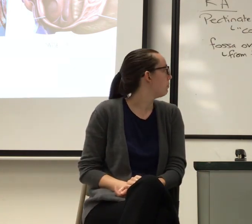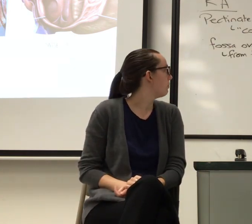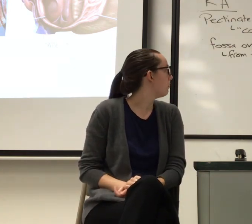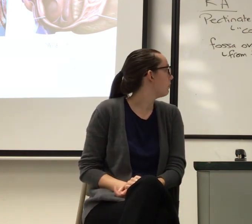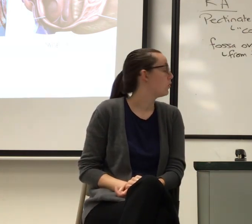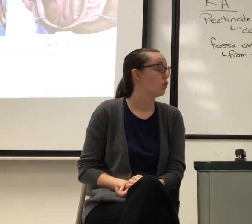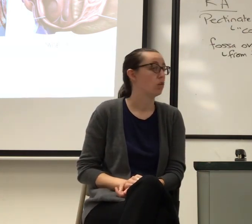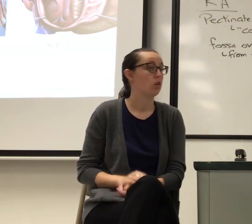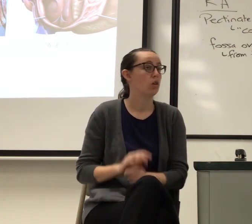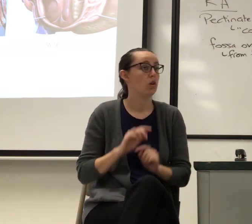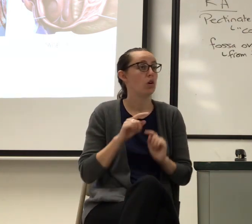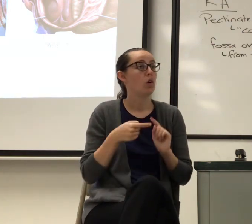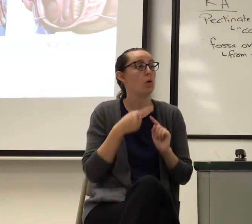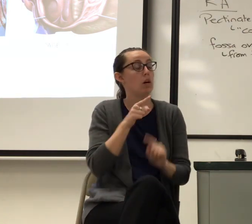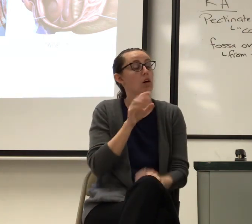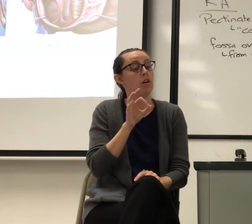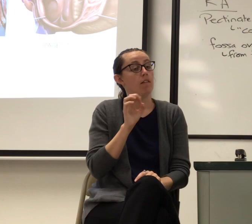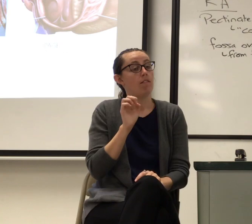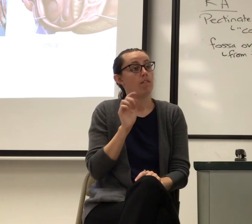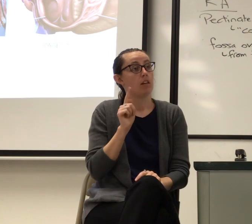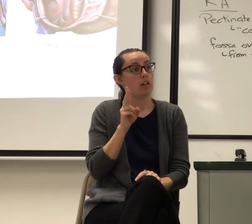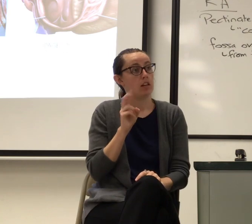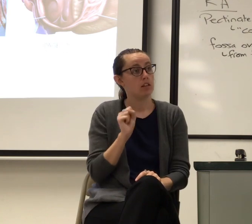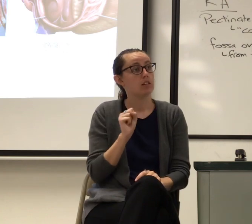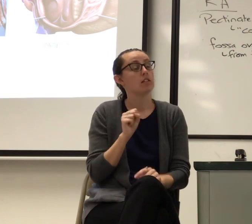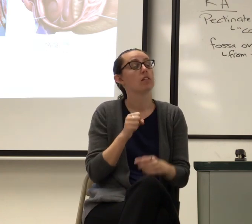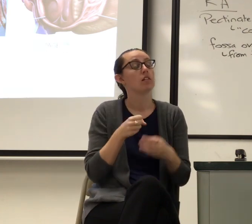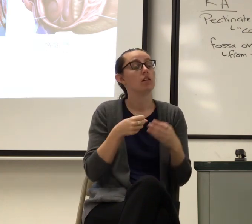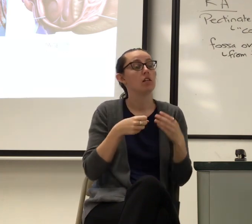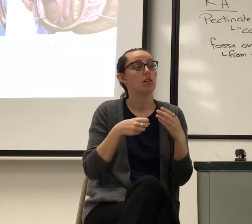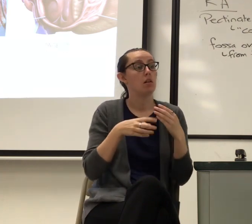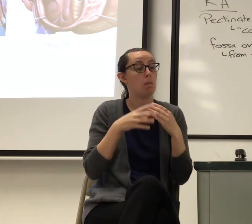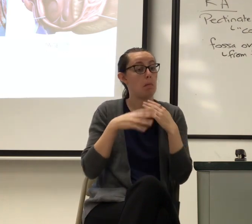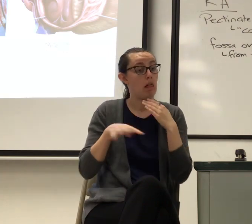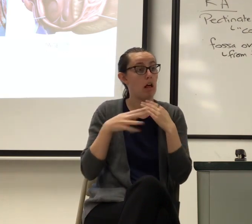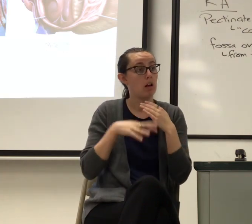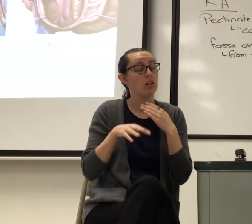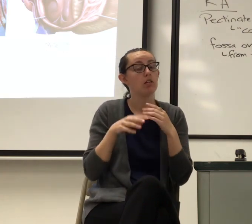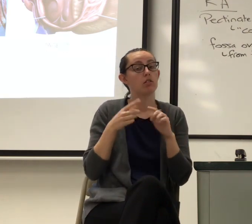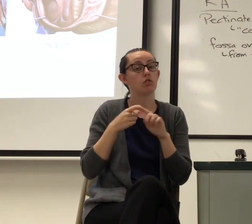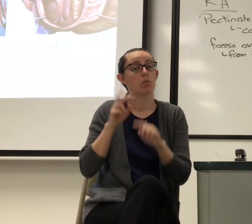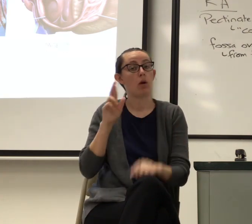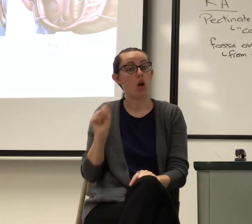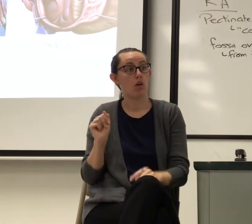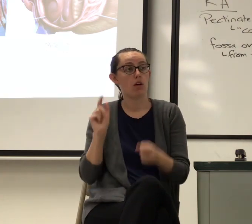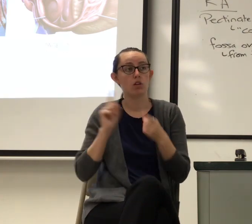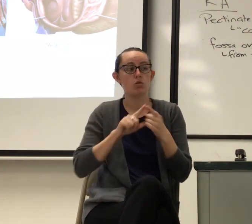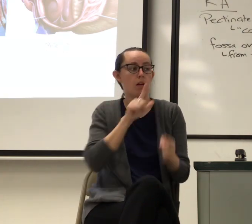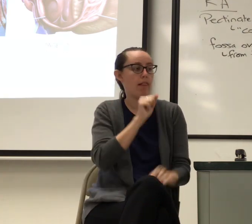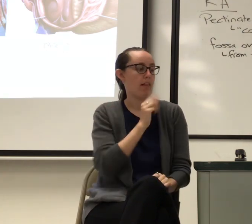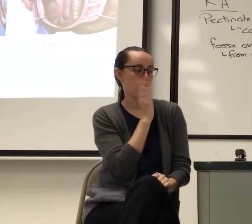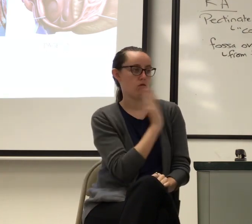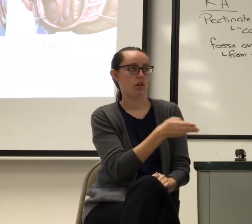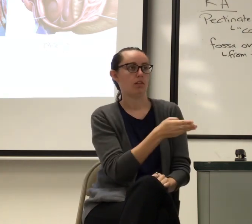When you're a fetus, blood could flow from the RA straight to the LA, from the right to the left atrium.